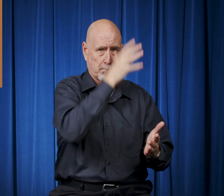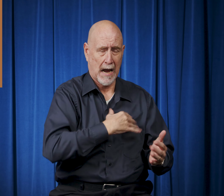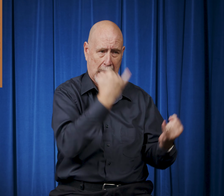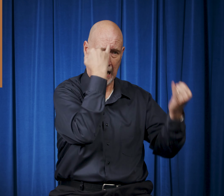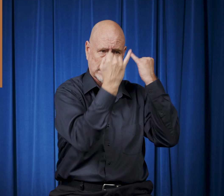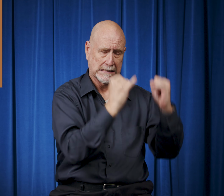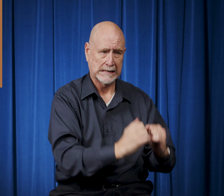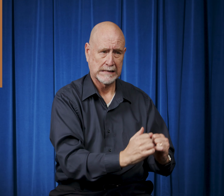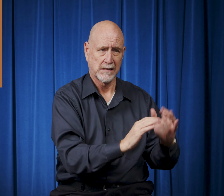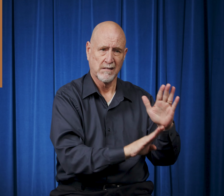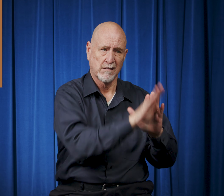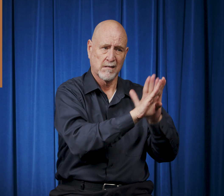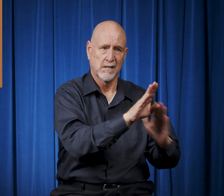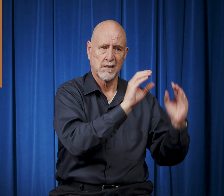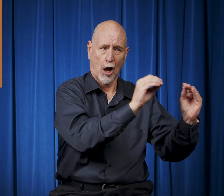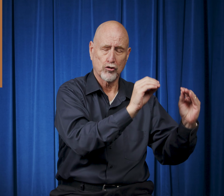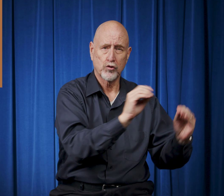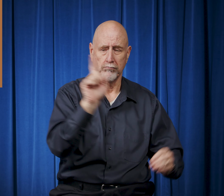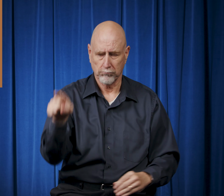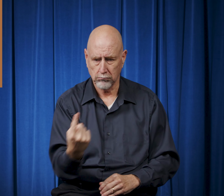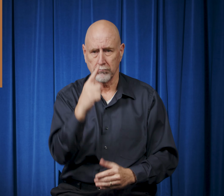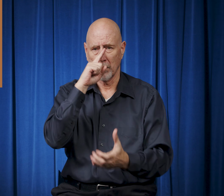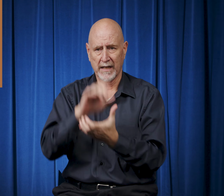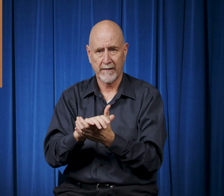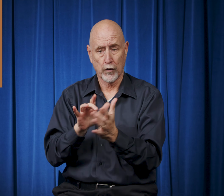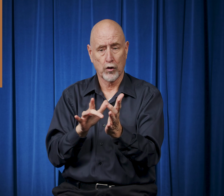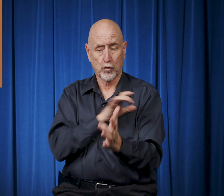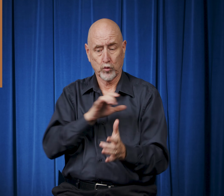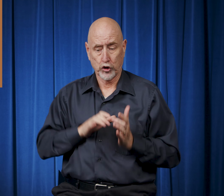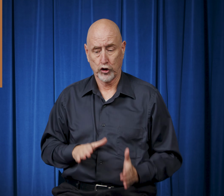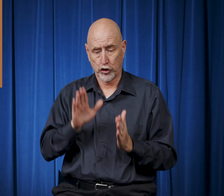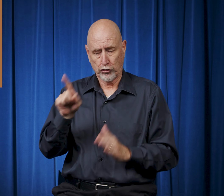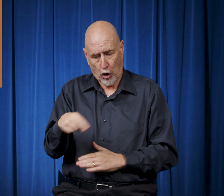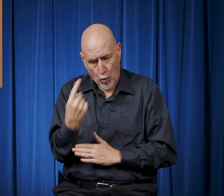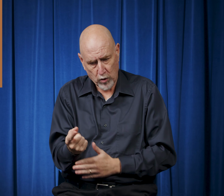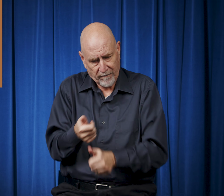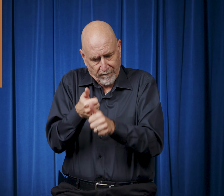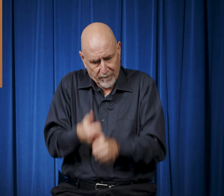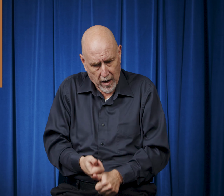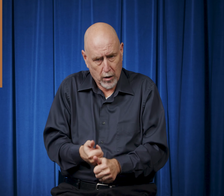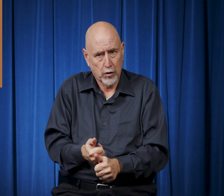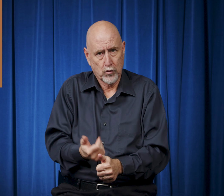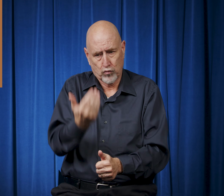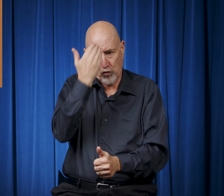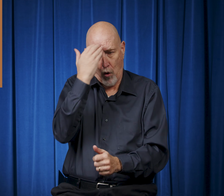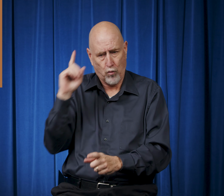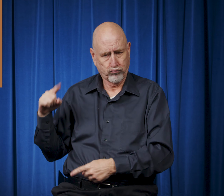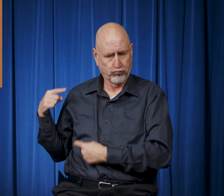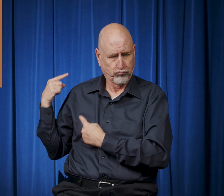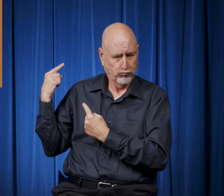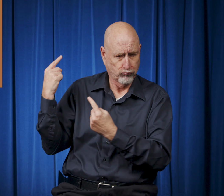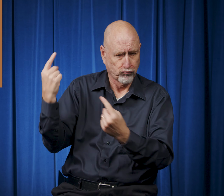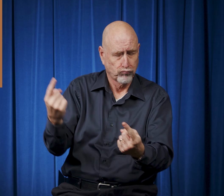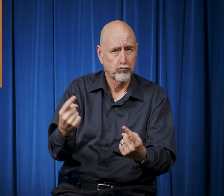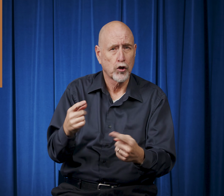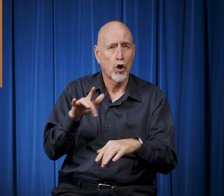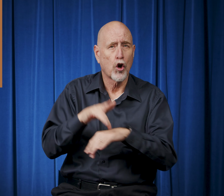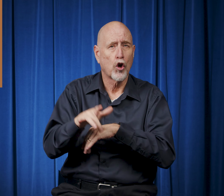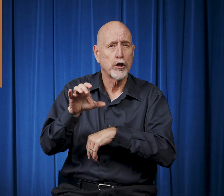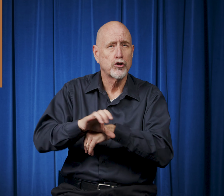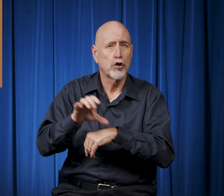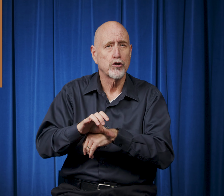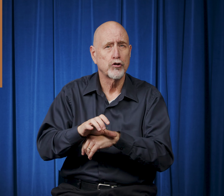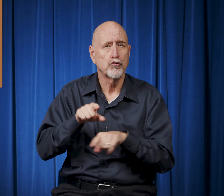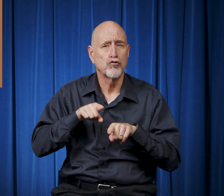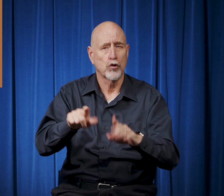held the belief that Christianity should be restored to that which was known and practiced in the early